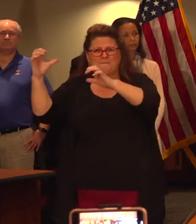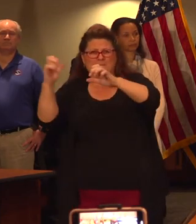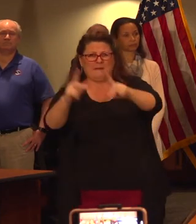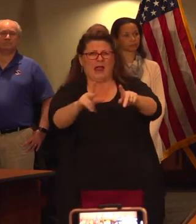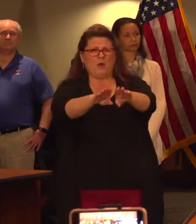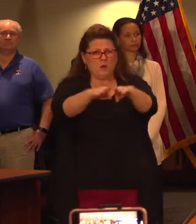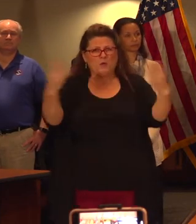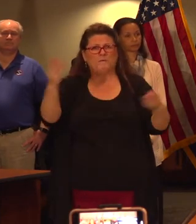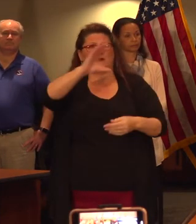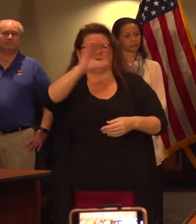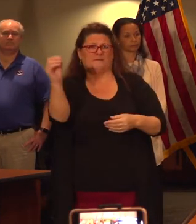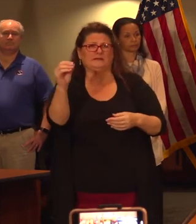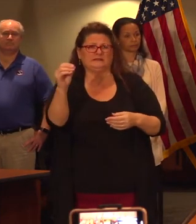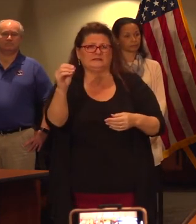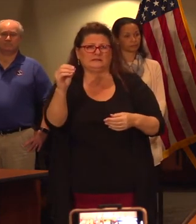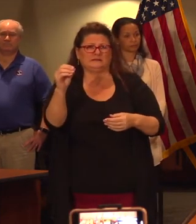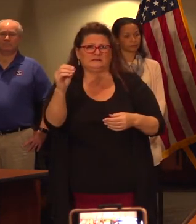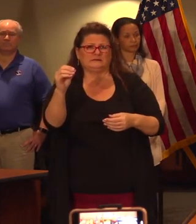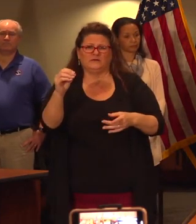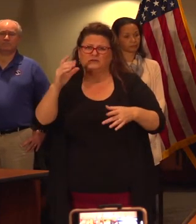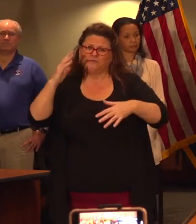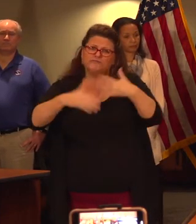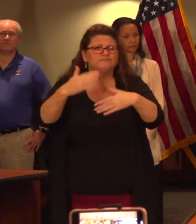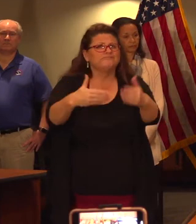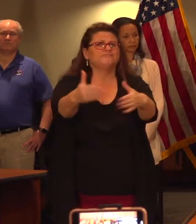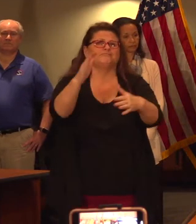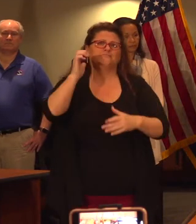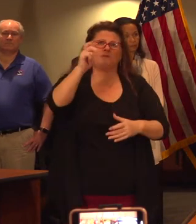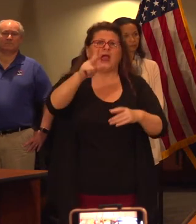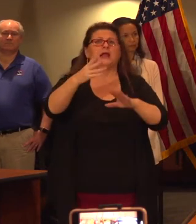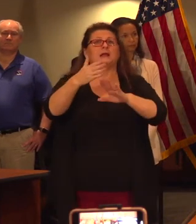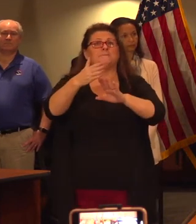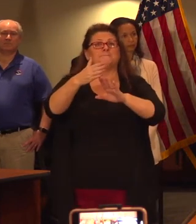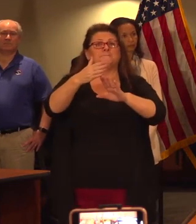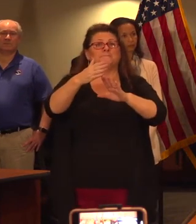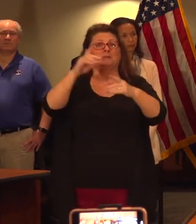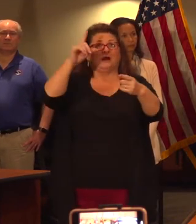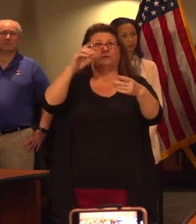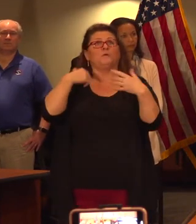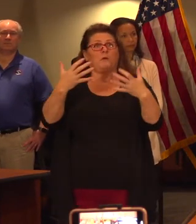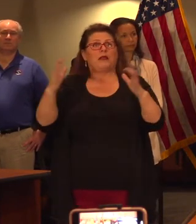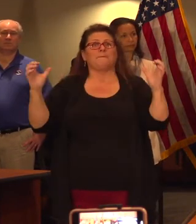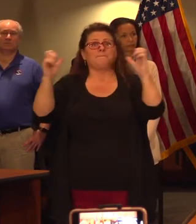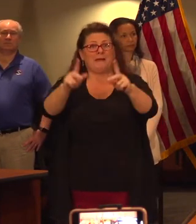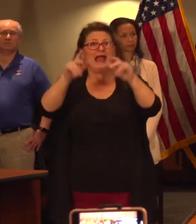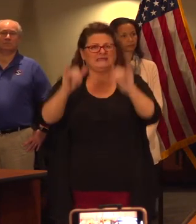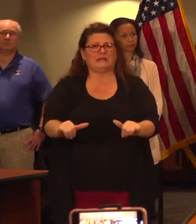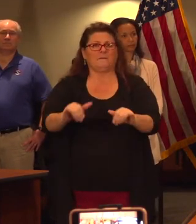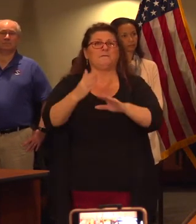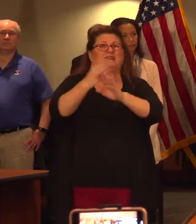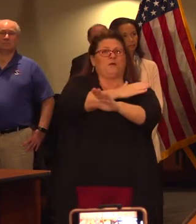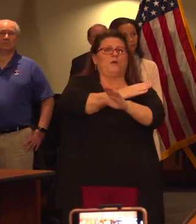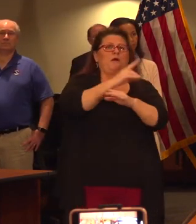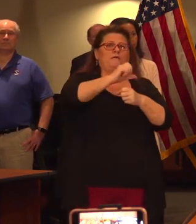full speed and to go back, ramp back up to where we were before the virus came along. As you know, we were announcing